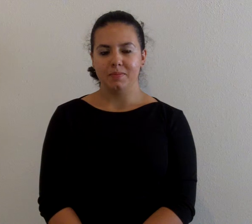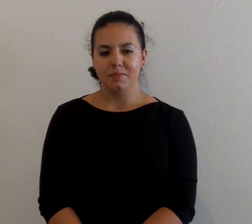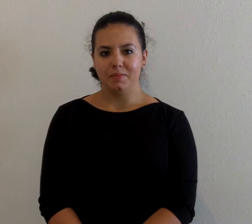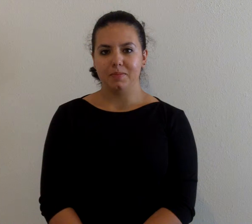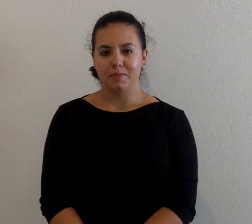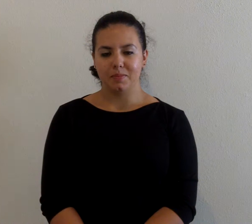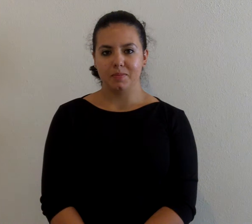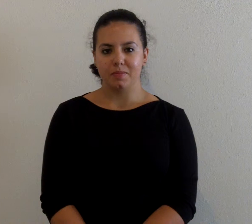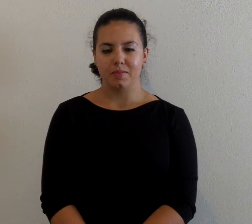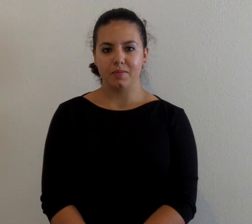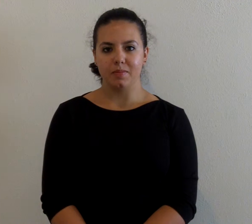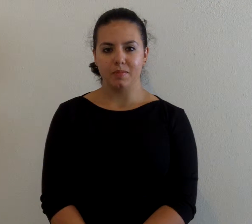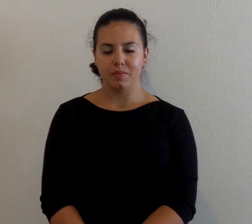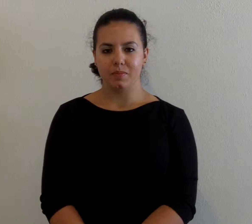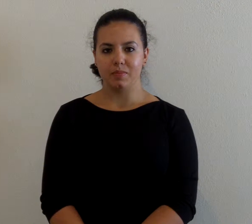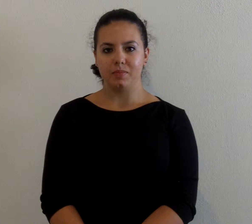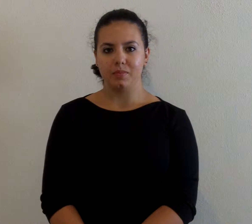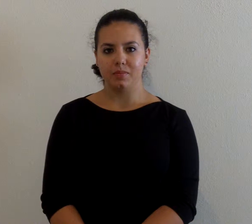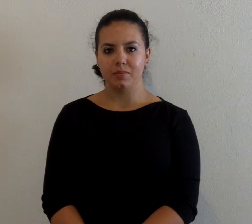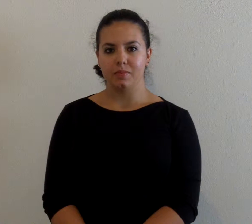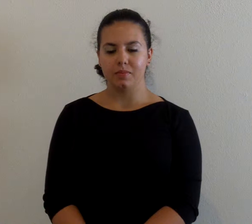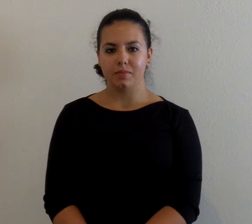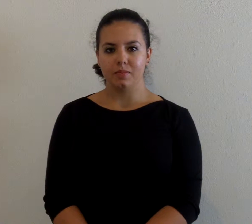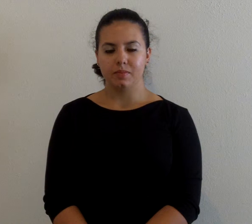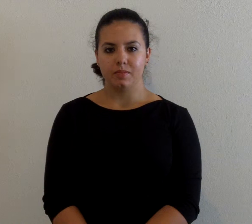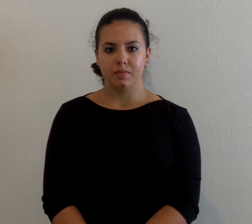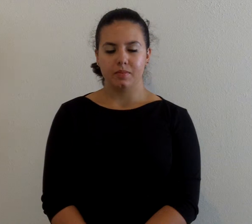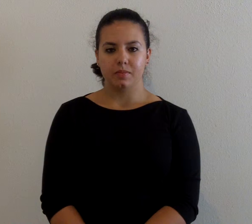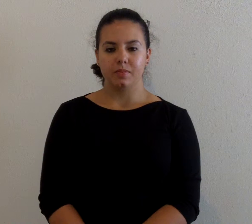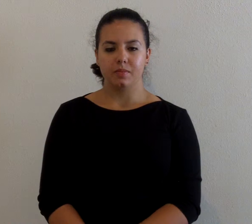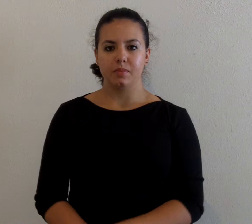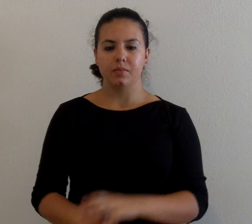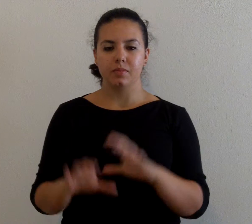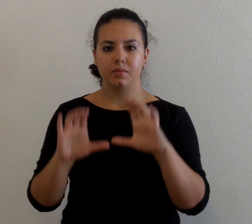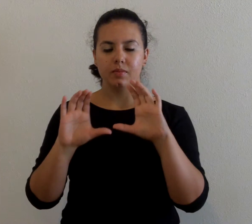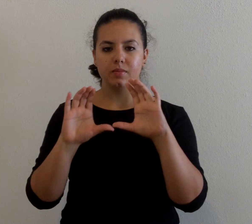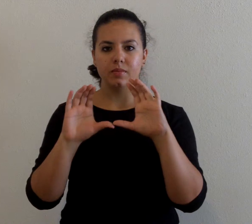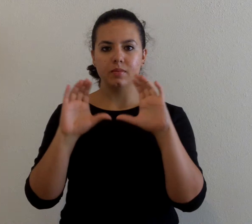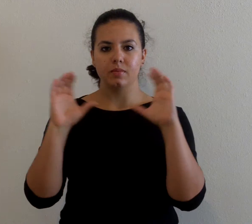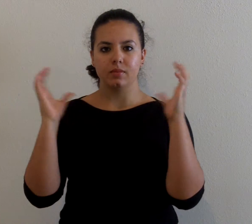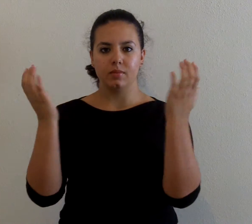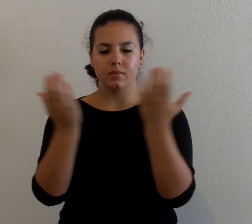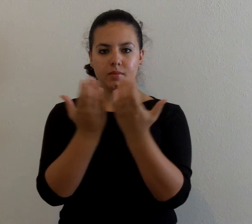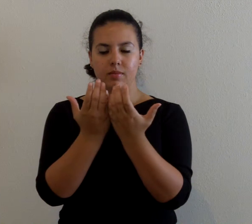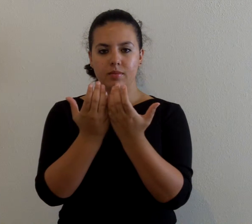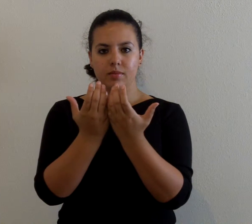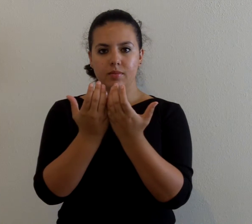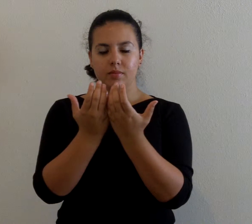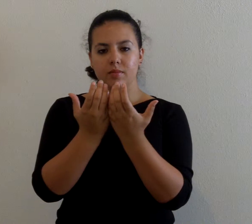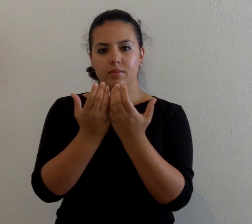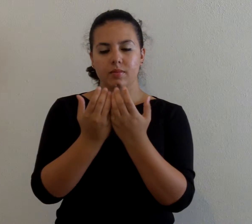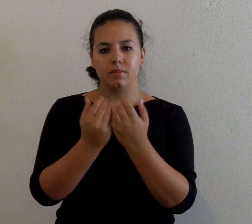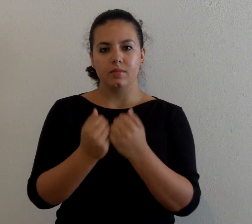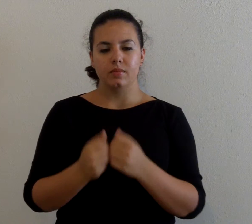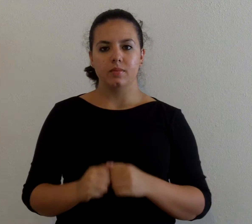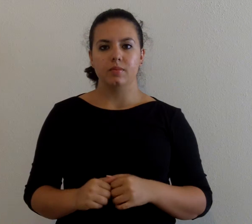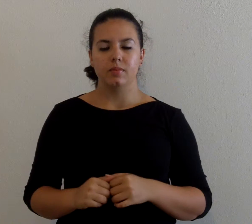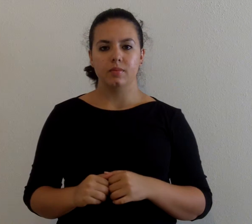Let's talk about subjects and classes. Classes. So you have class. Subject